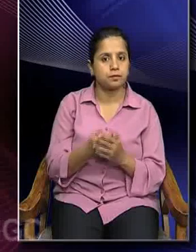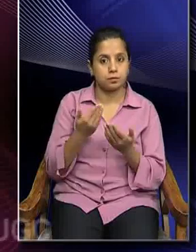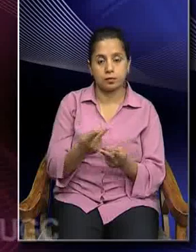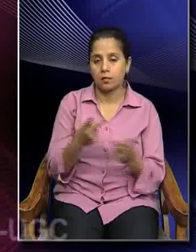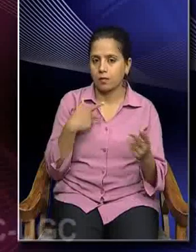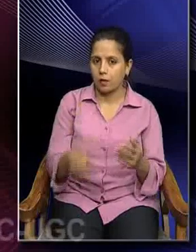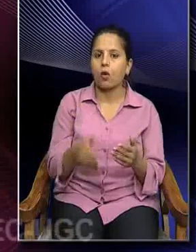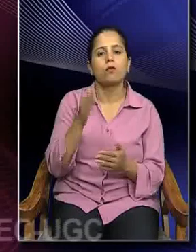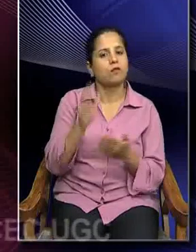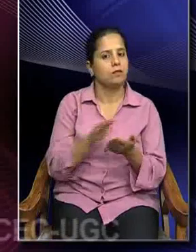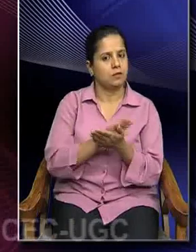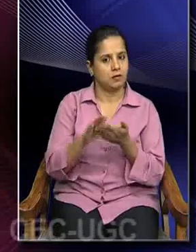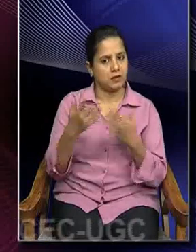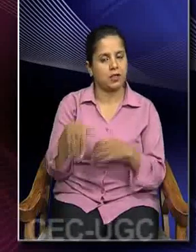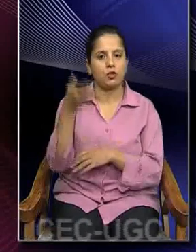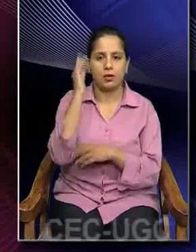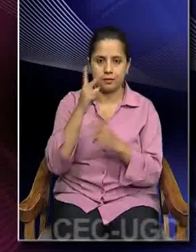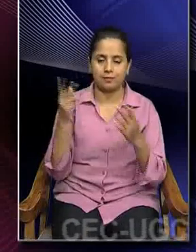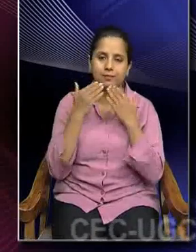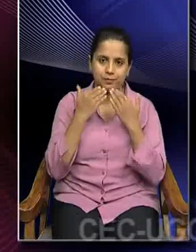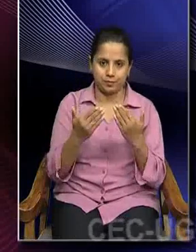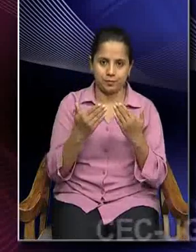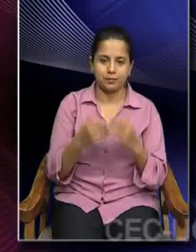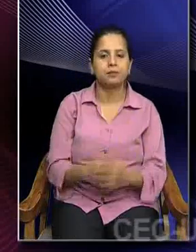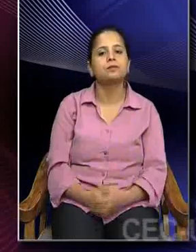I come to an end of this lecture. Thank you.